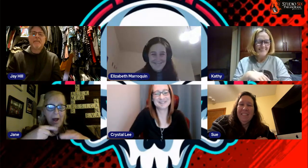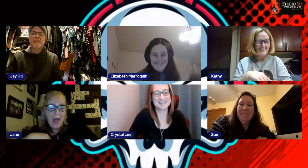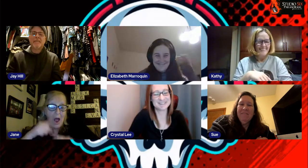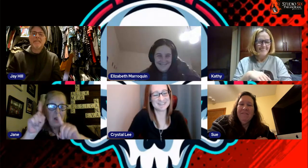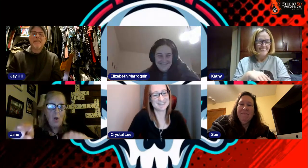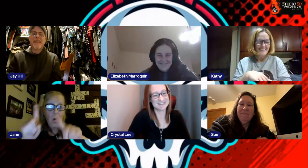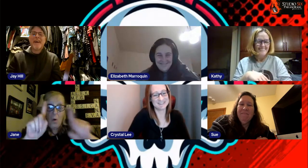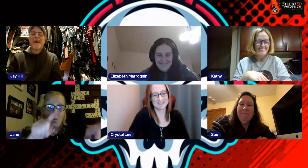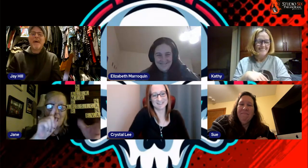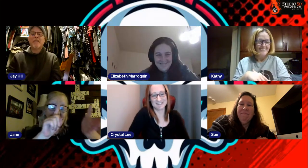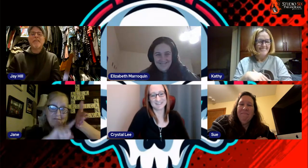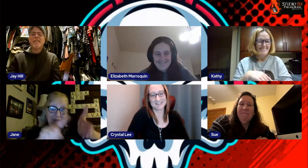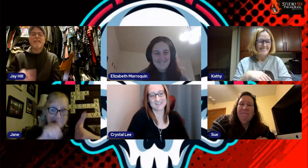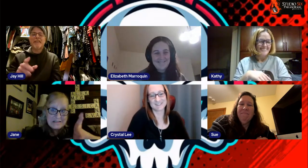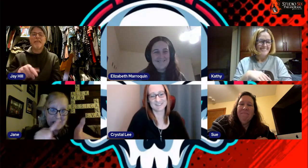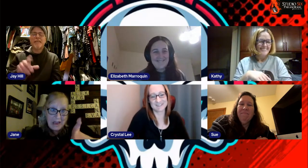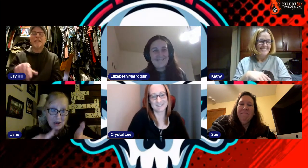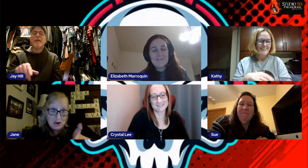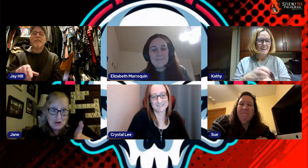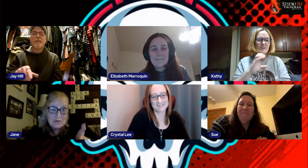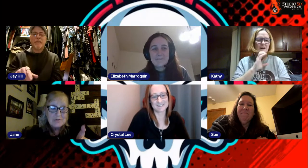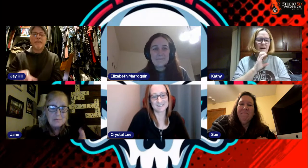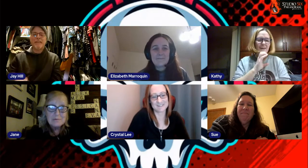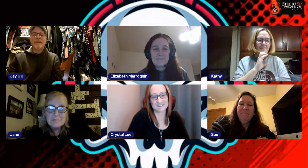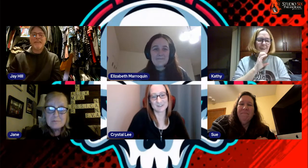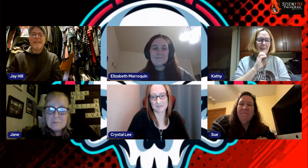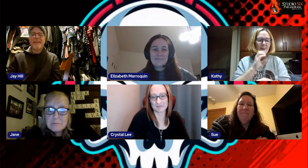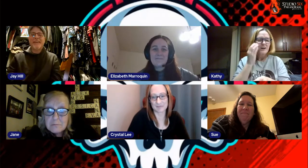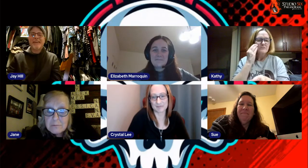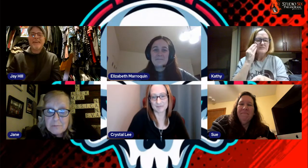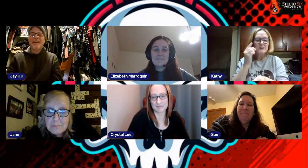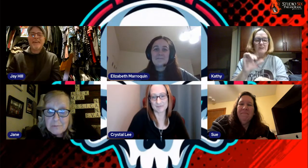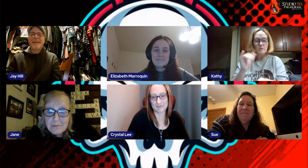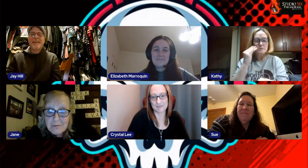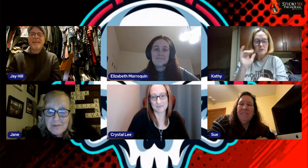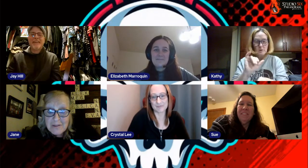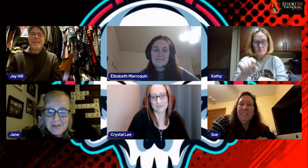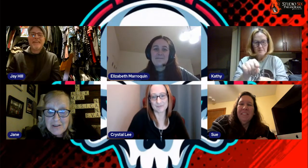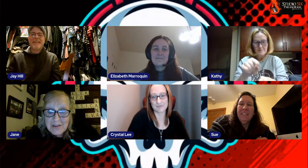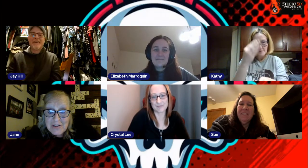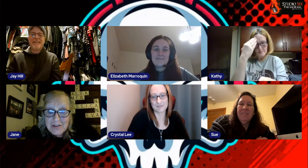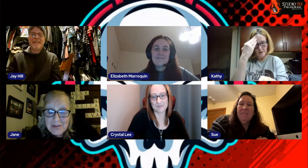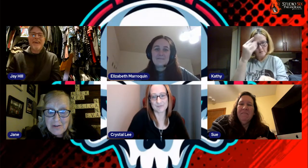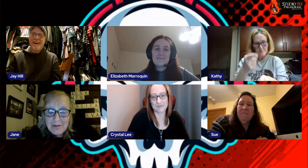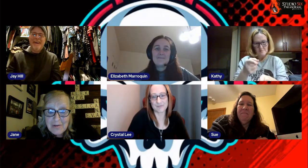Yeah, and Crystal knows too. Crystal knows too.